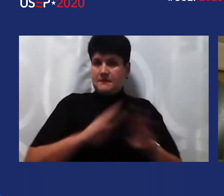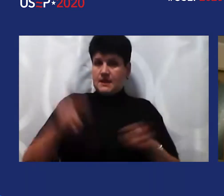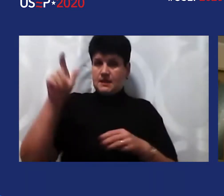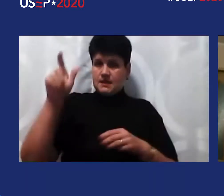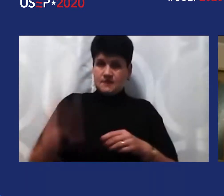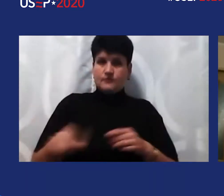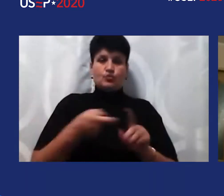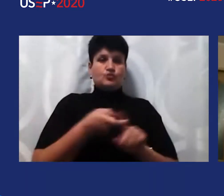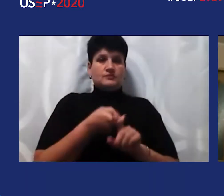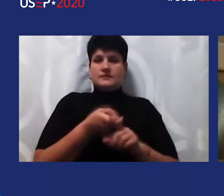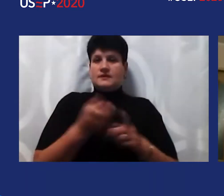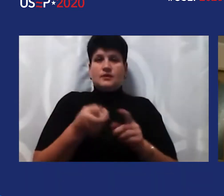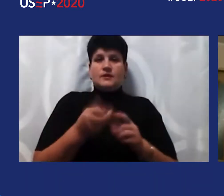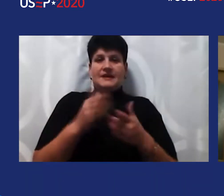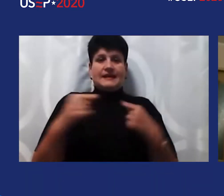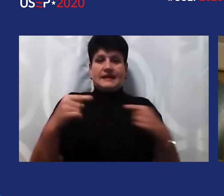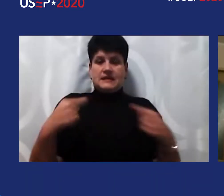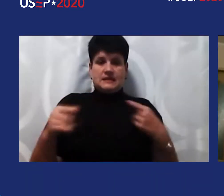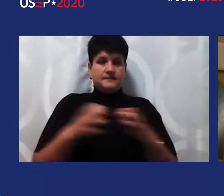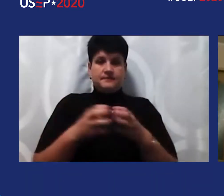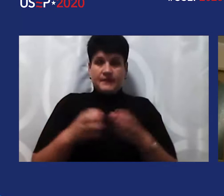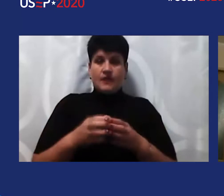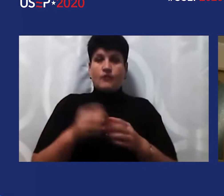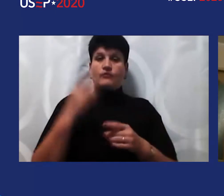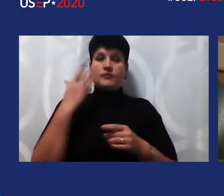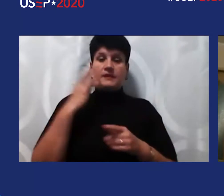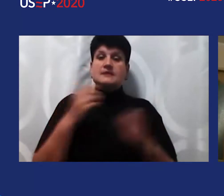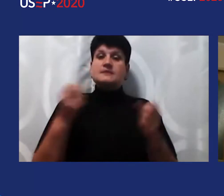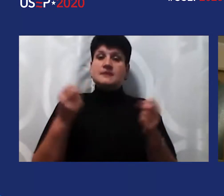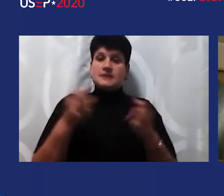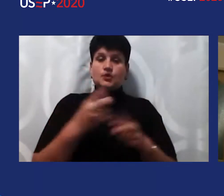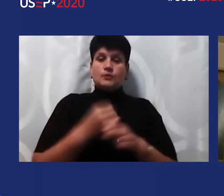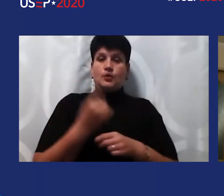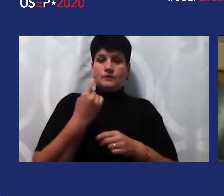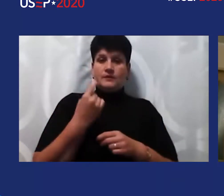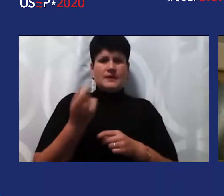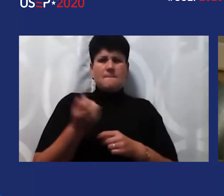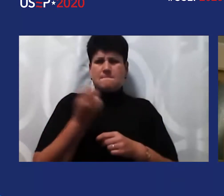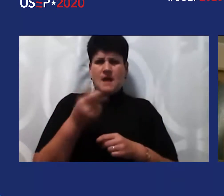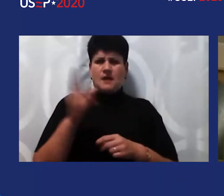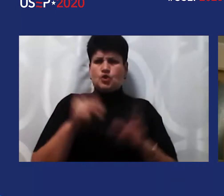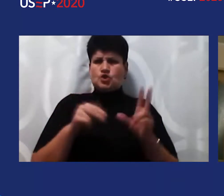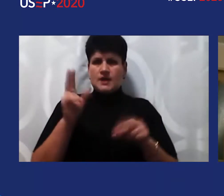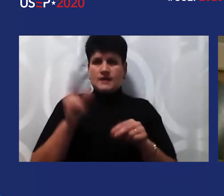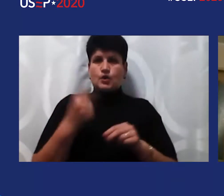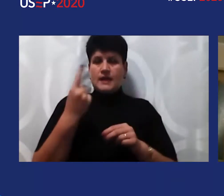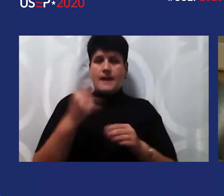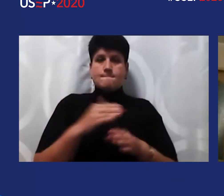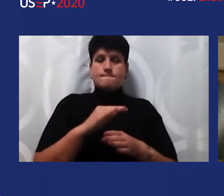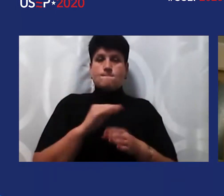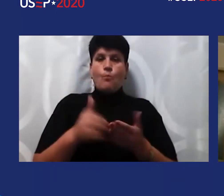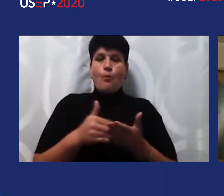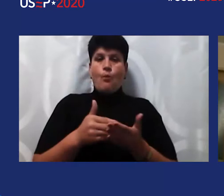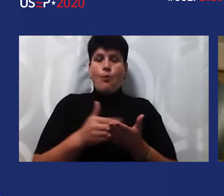different political parties. However, what is important to mention in the United States,